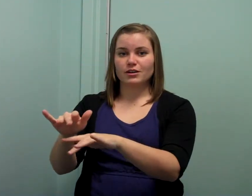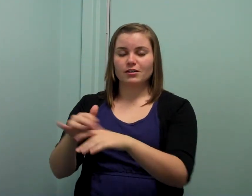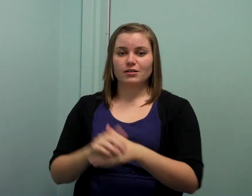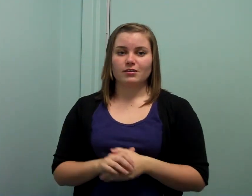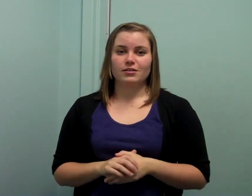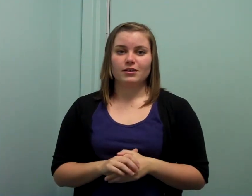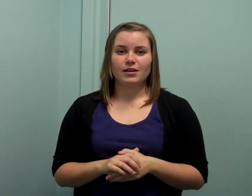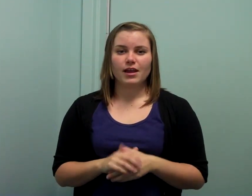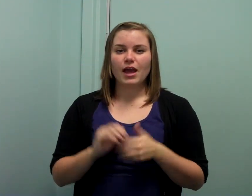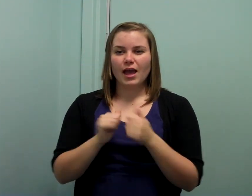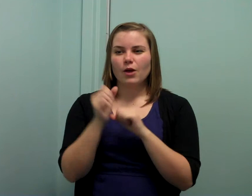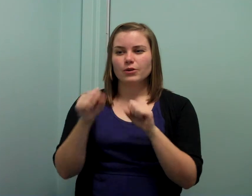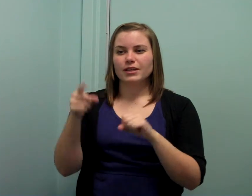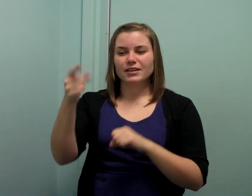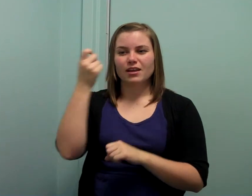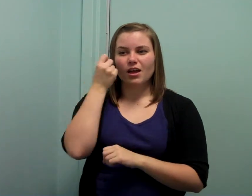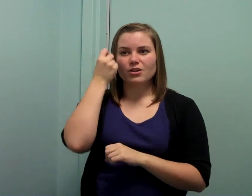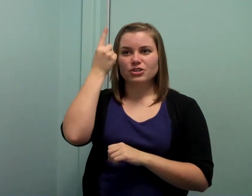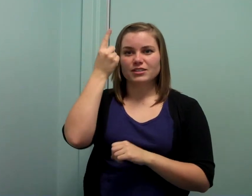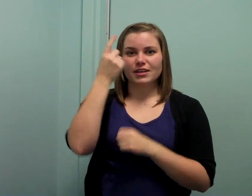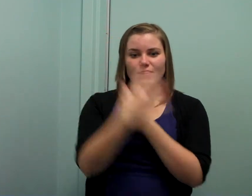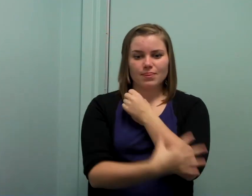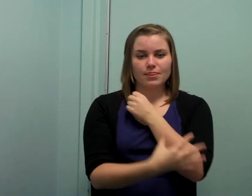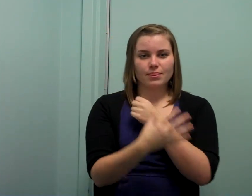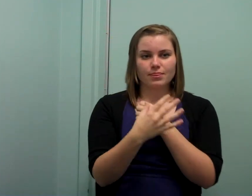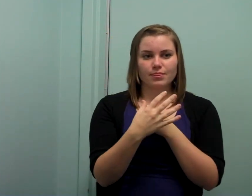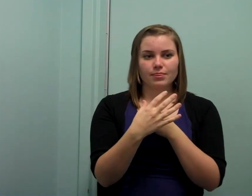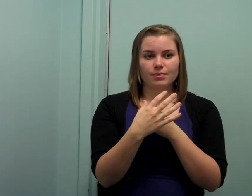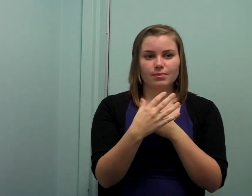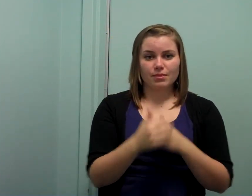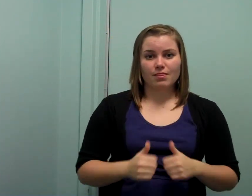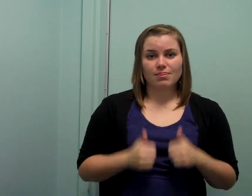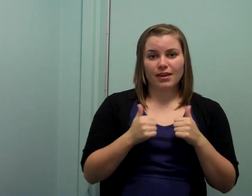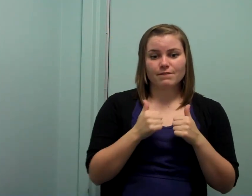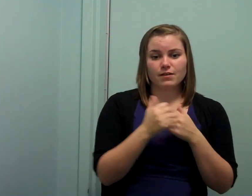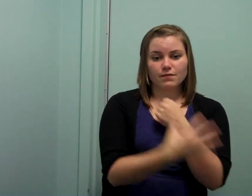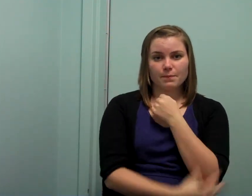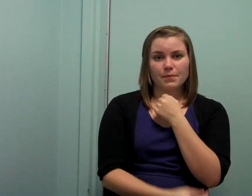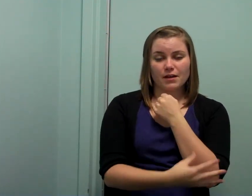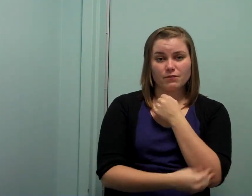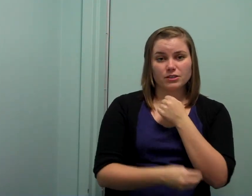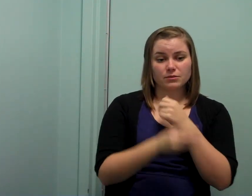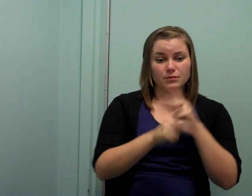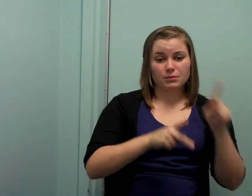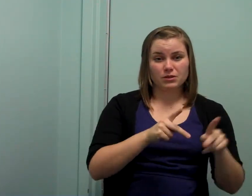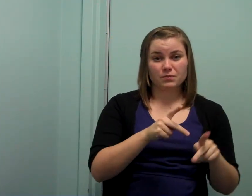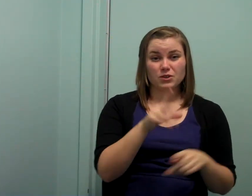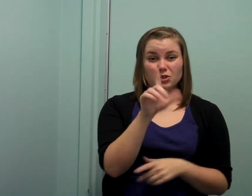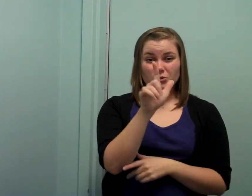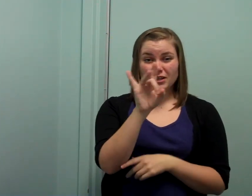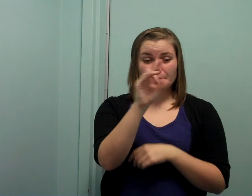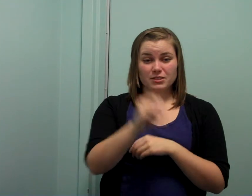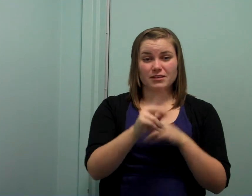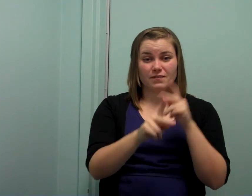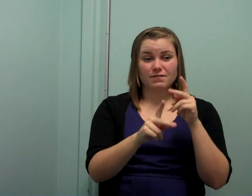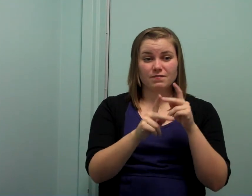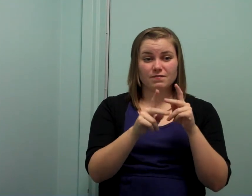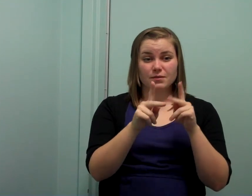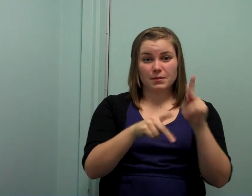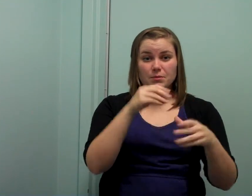part of impoverished, 25% of the population was unemployed at that time, people at the